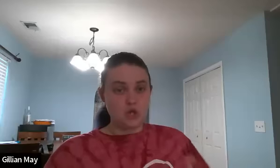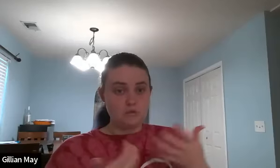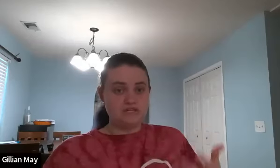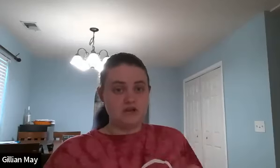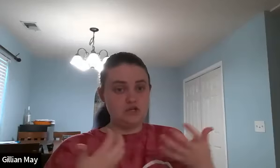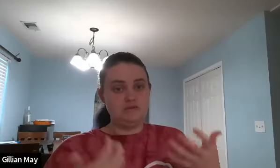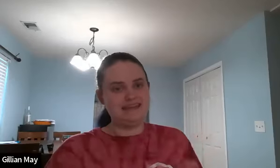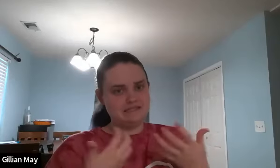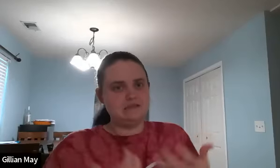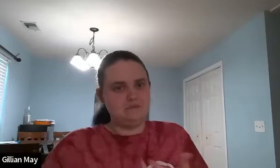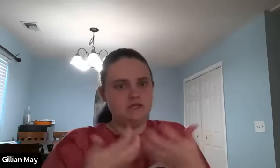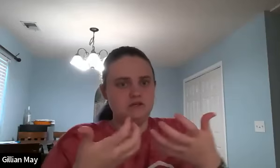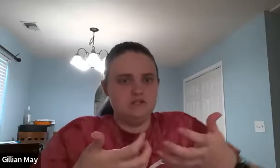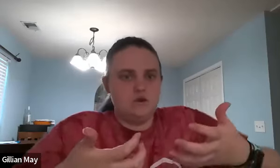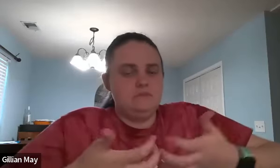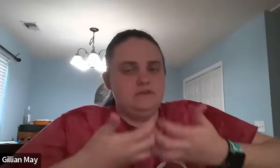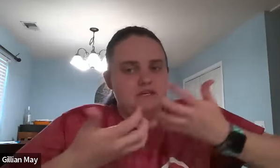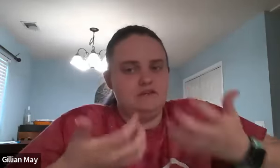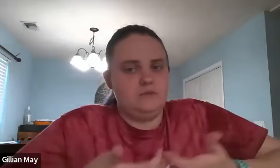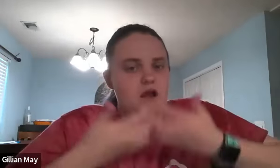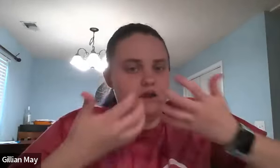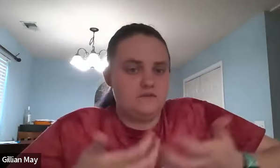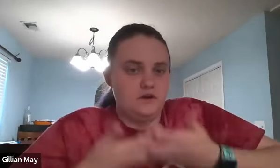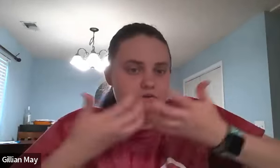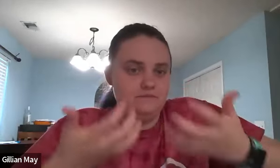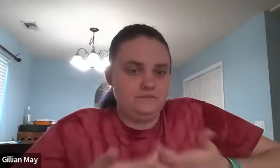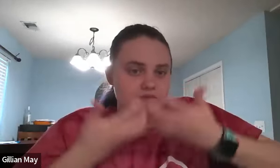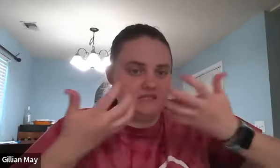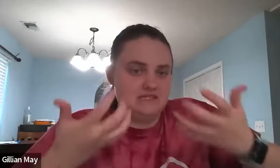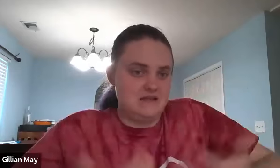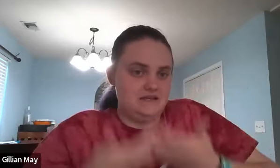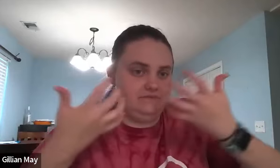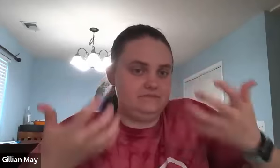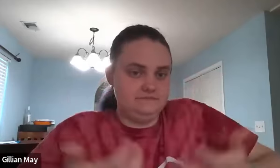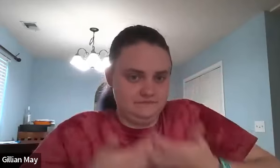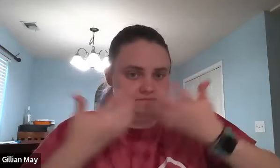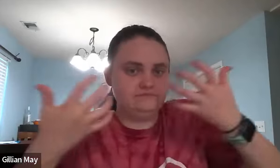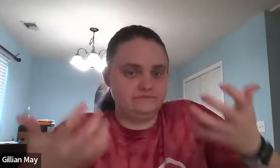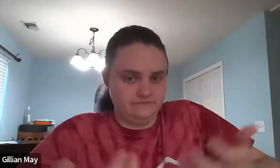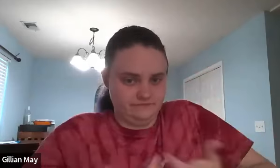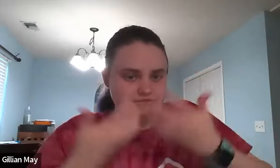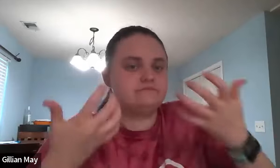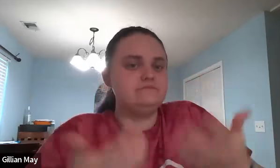lower down and you can't see me. So I'm lifting it a little bit higher for y'all. Salad.